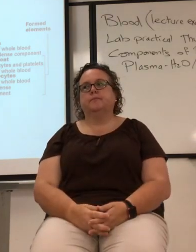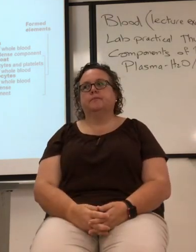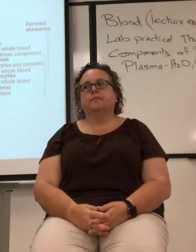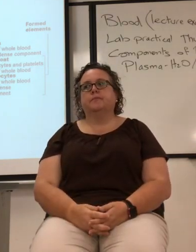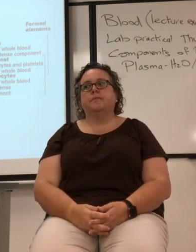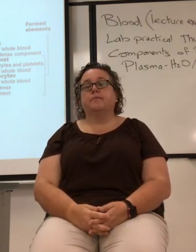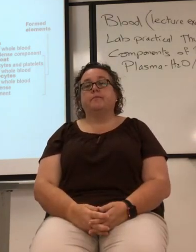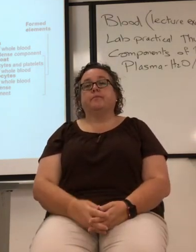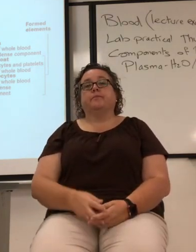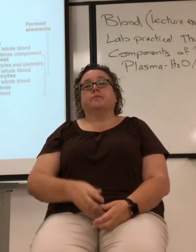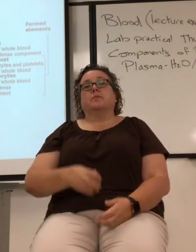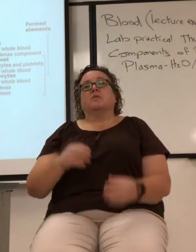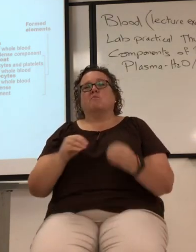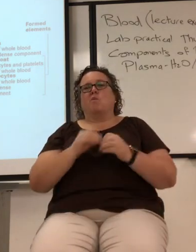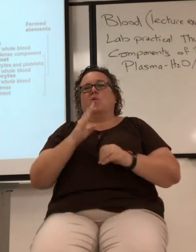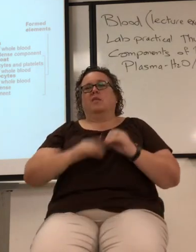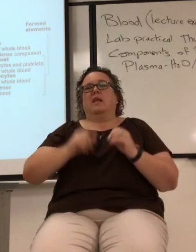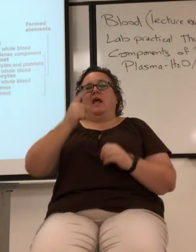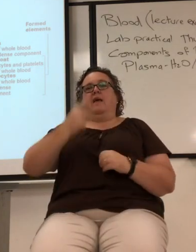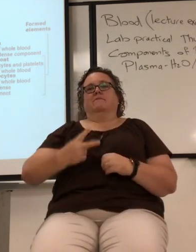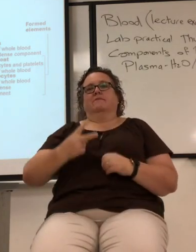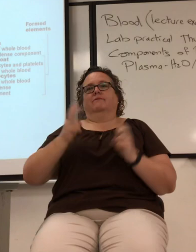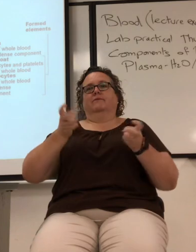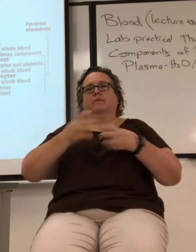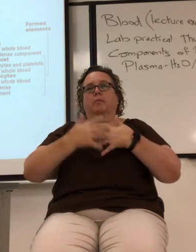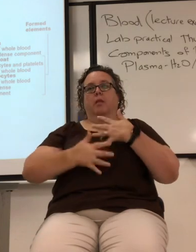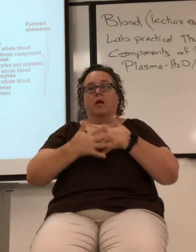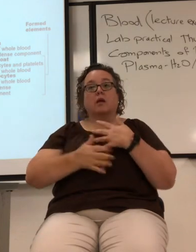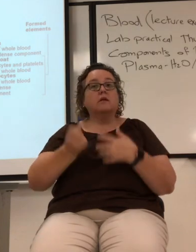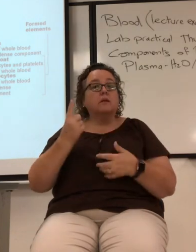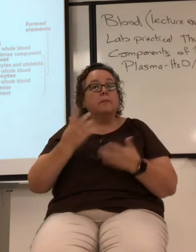So this is a little more than half blood, maybe about